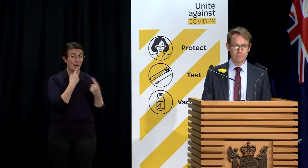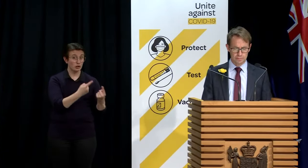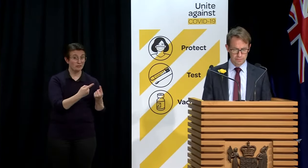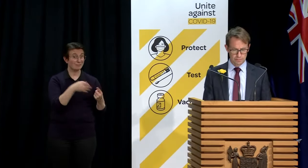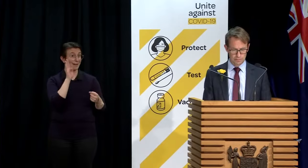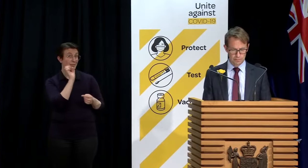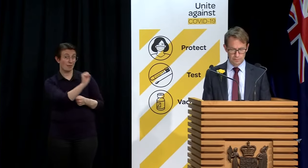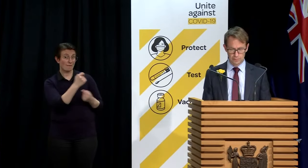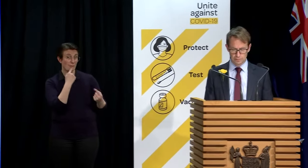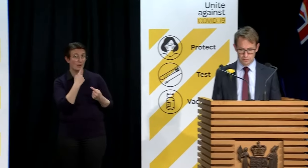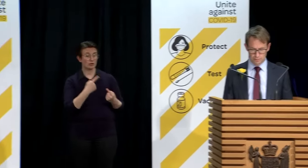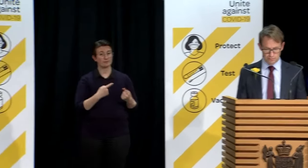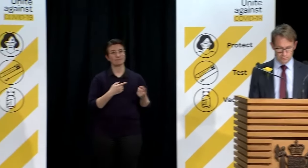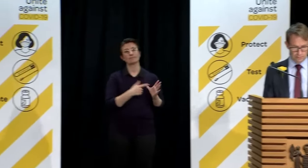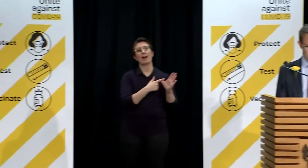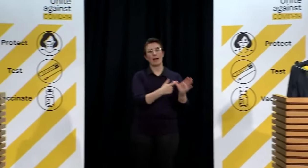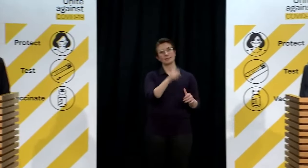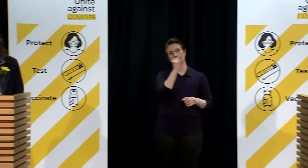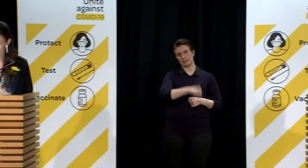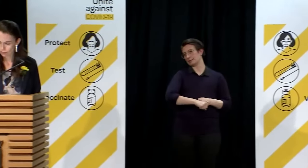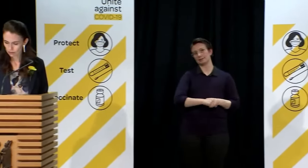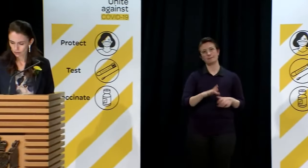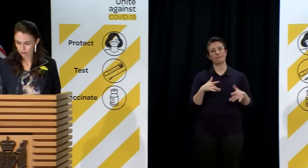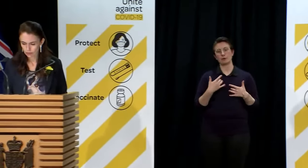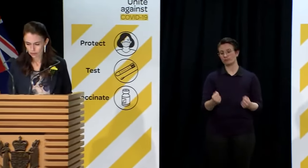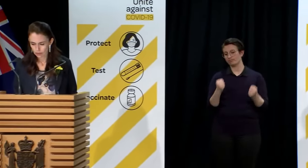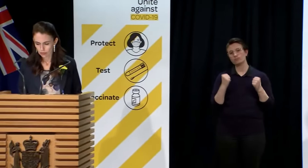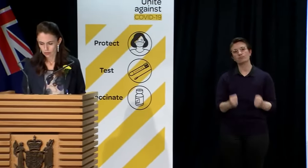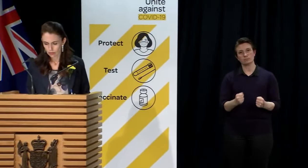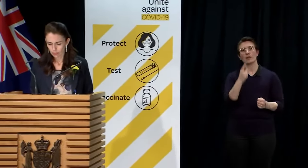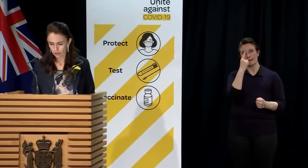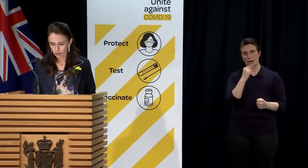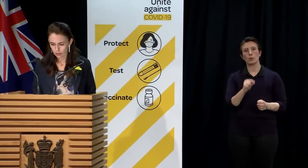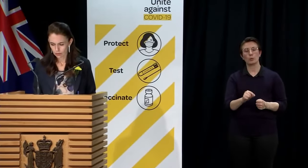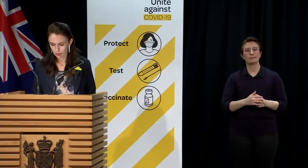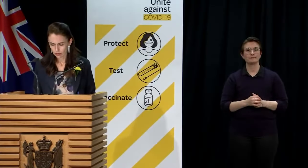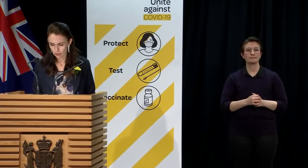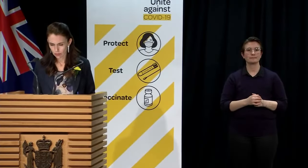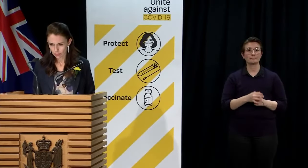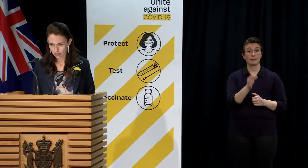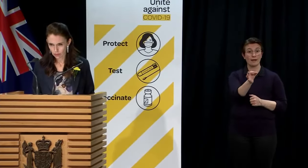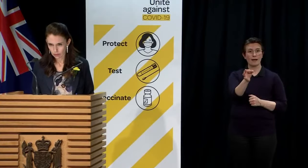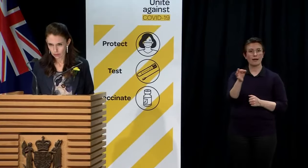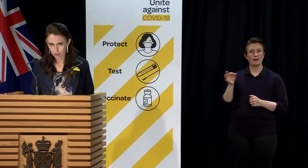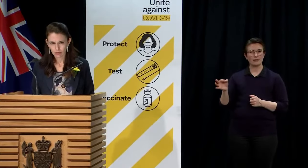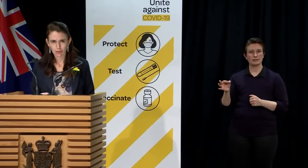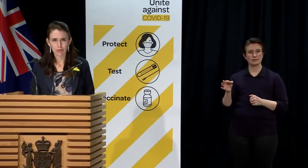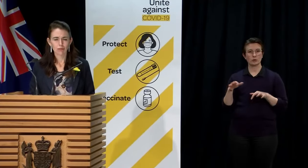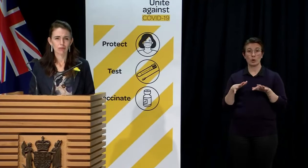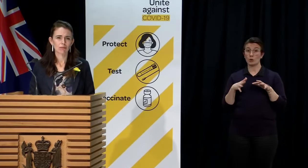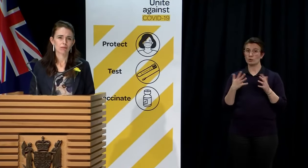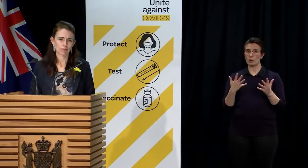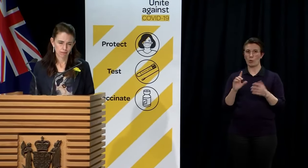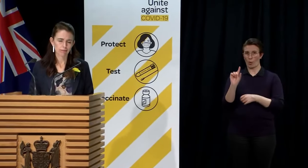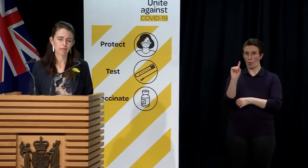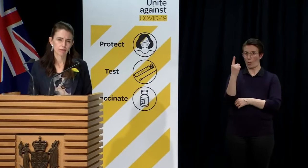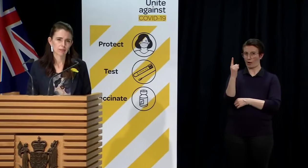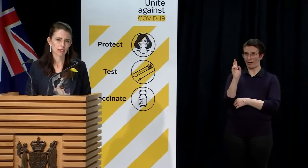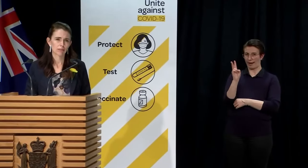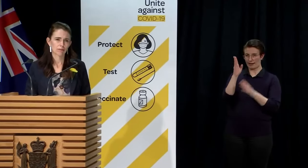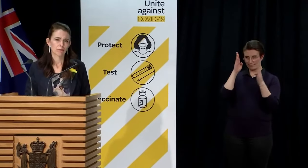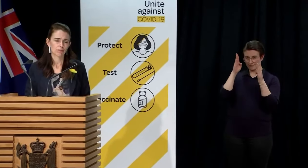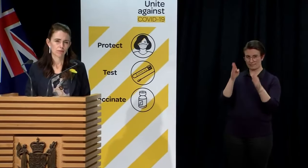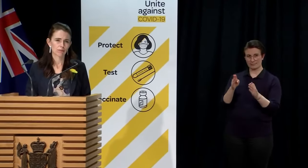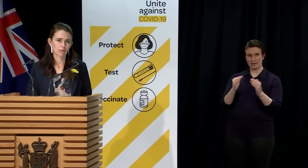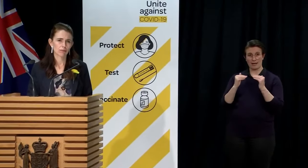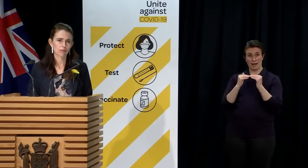so just either one. I just wanted to talk about the decision to let Aucklanders know they'll likely be in lockdown